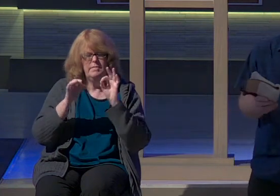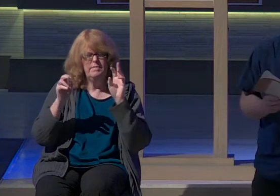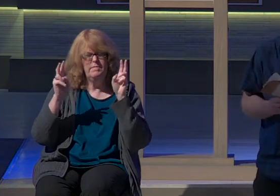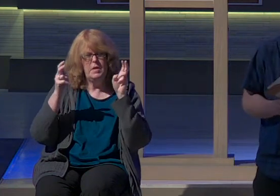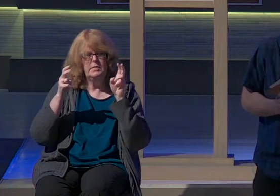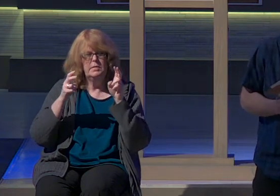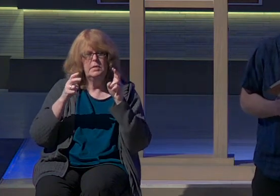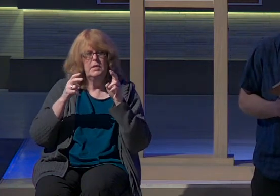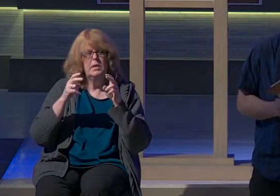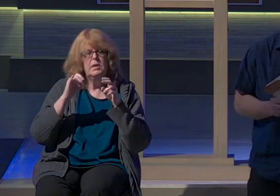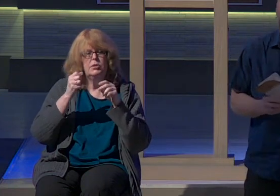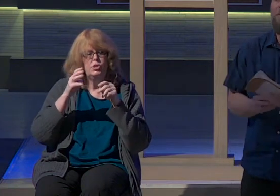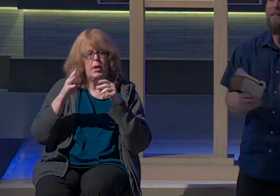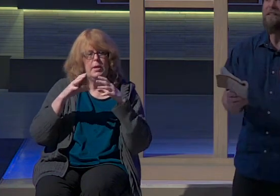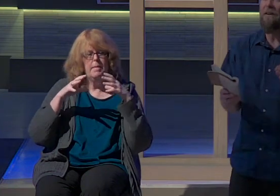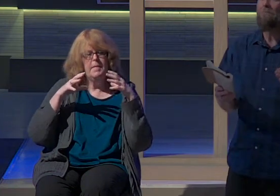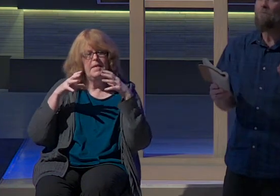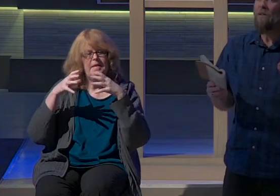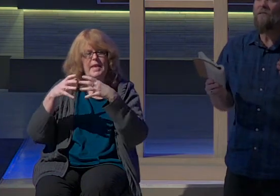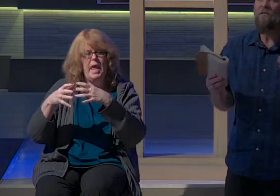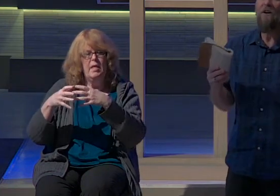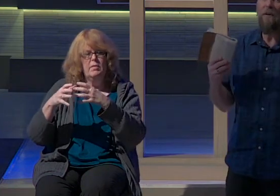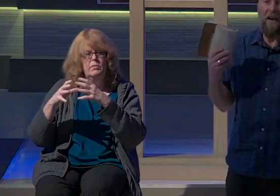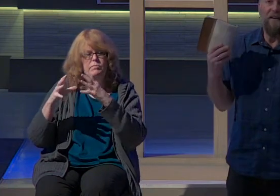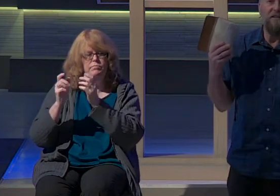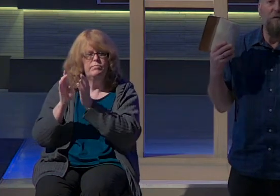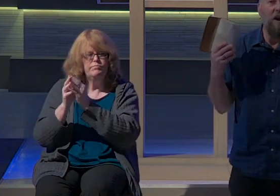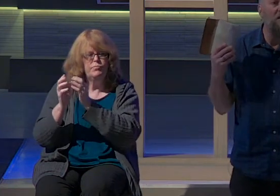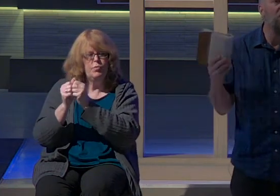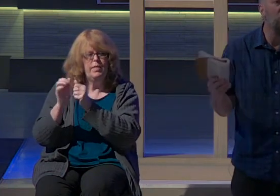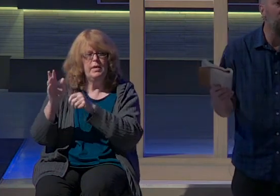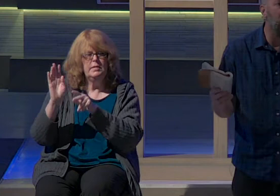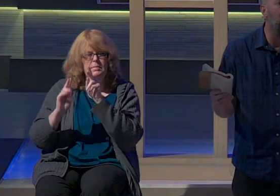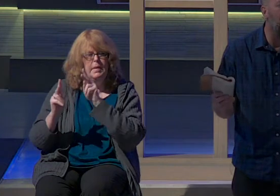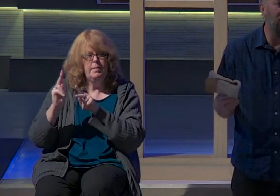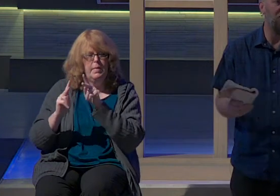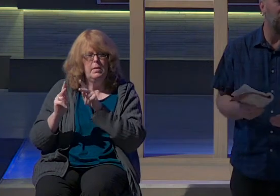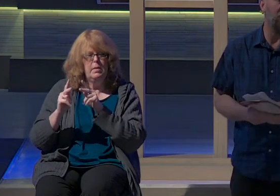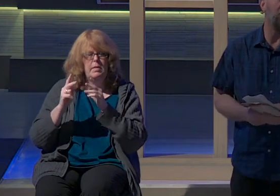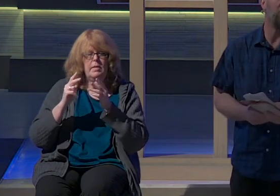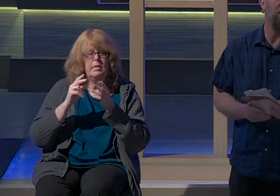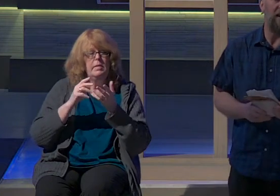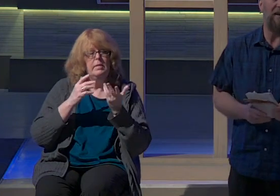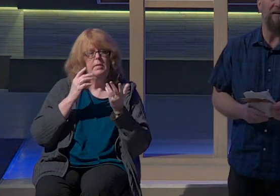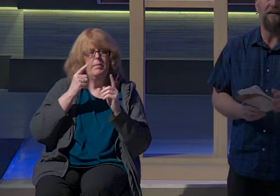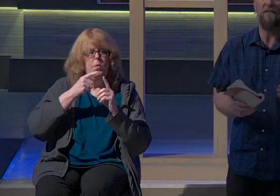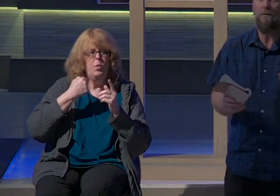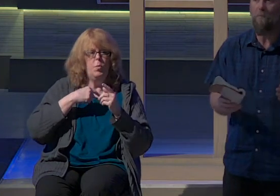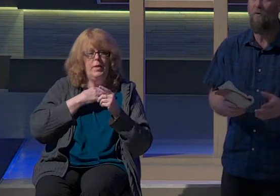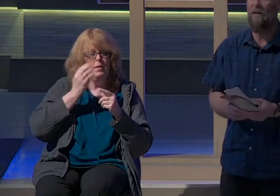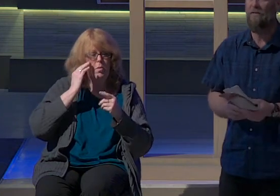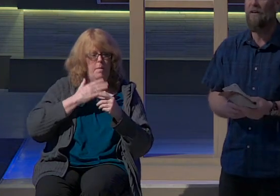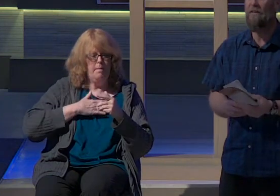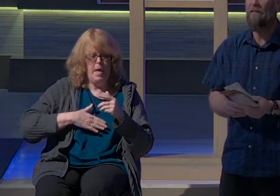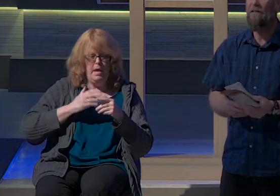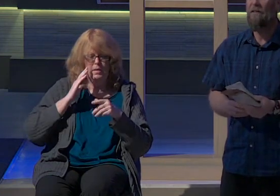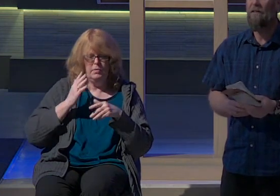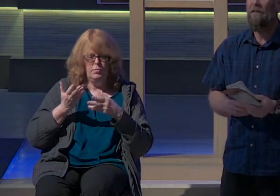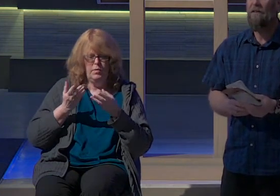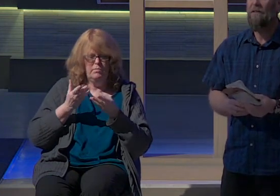Jacob is gathered to his people. But listen, the thought behind it is we all know that our body is going to come to an end at some point,